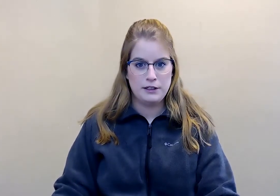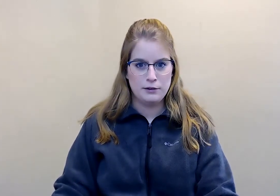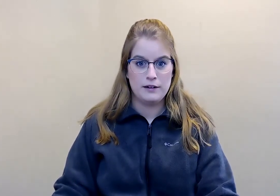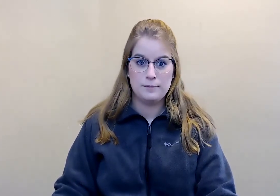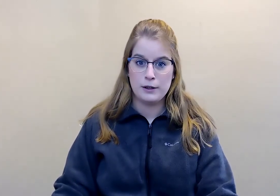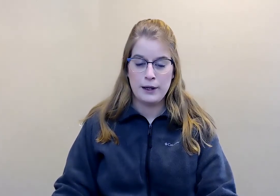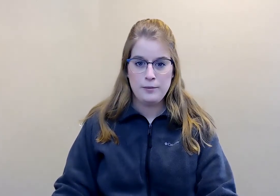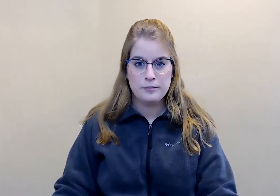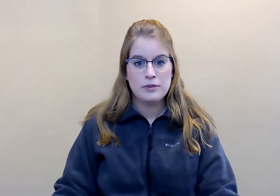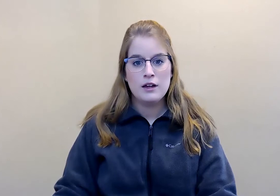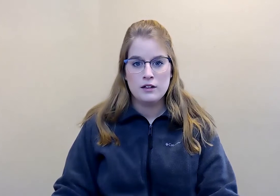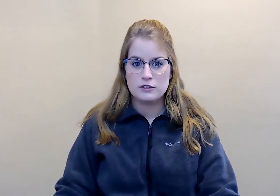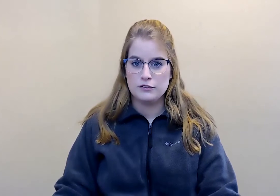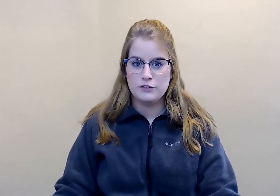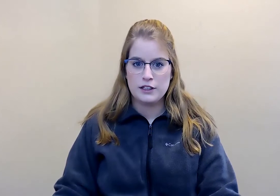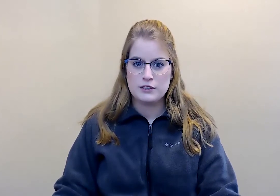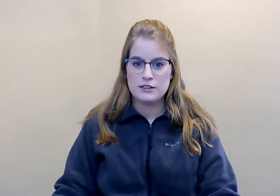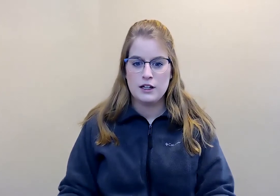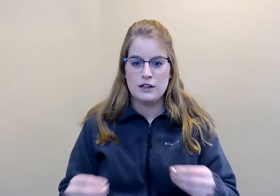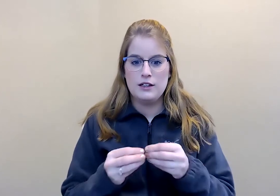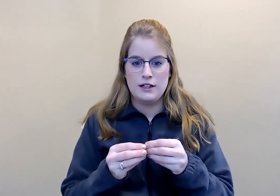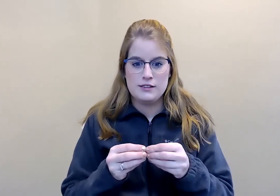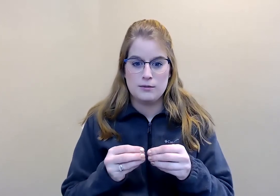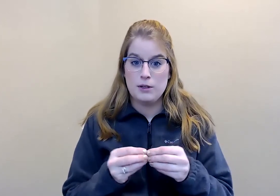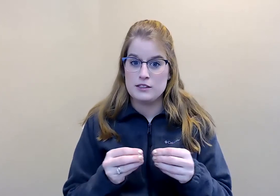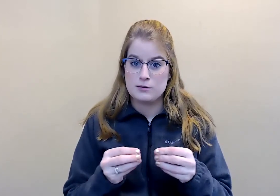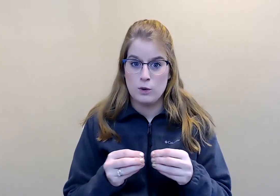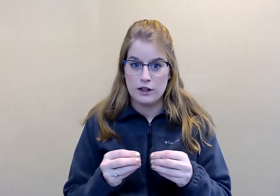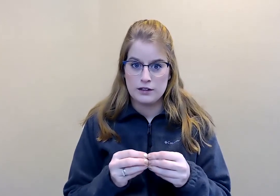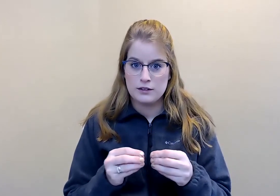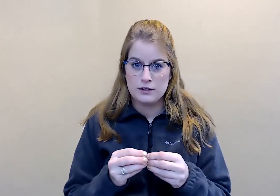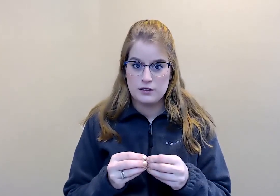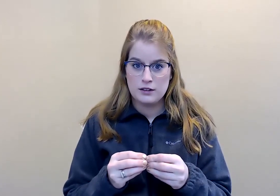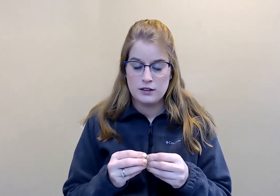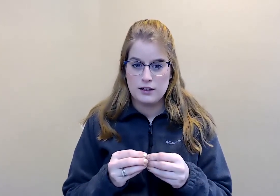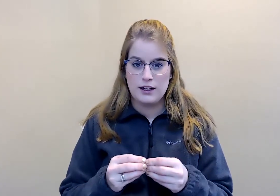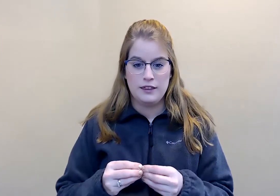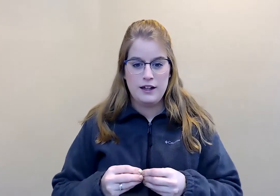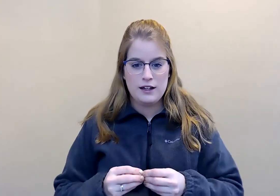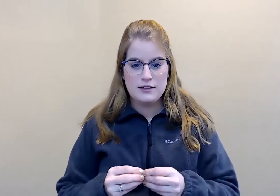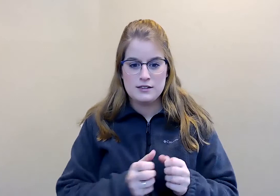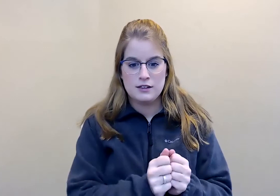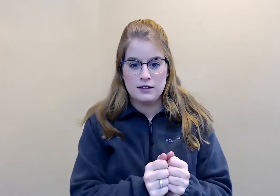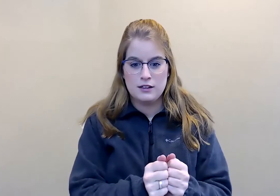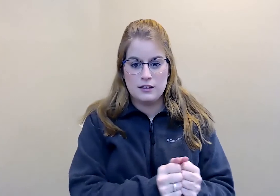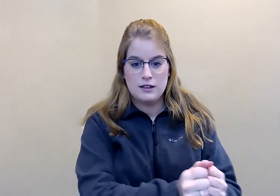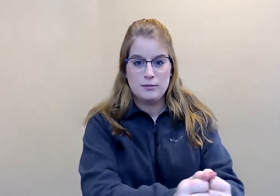do it, okay? So first, this means more. And this